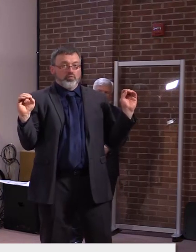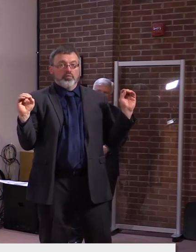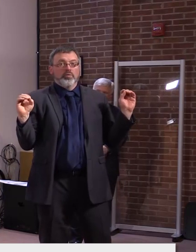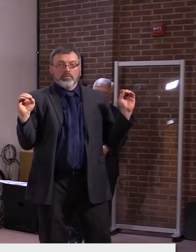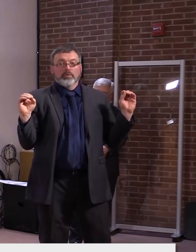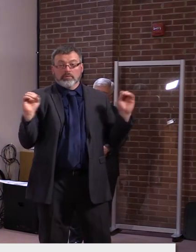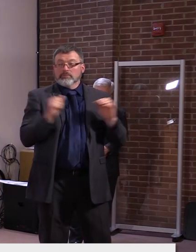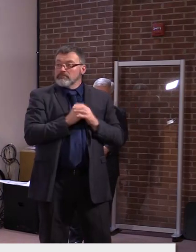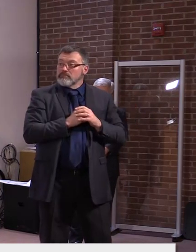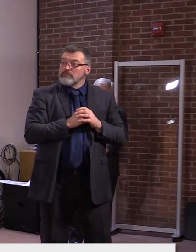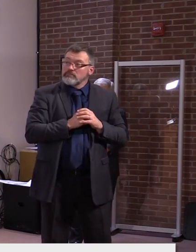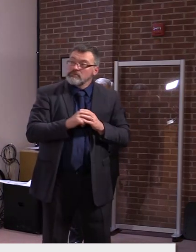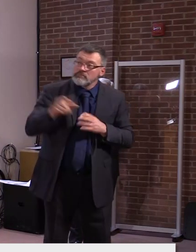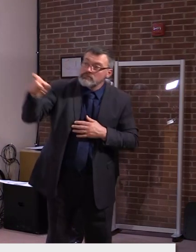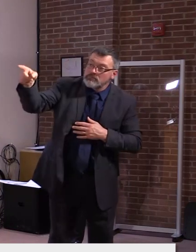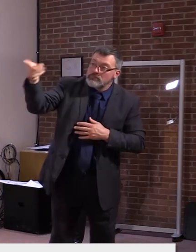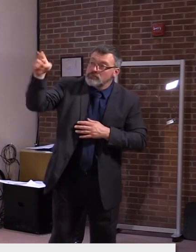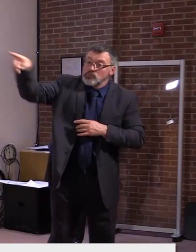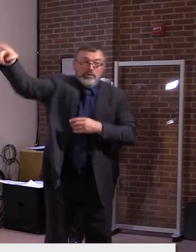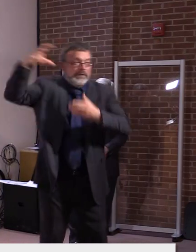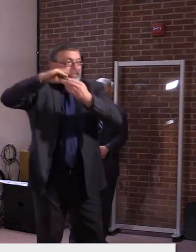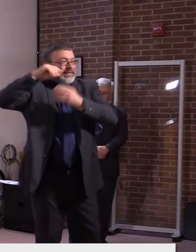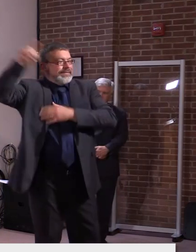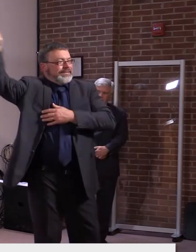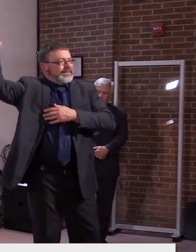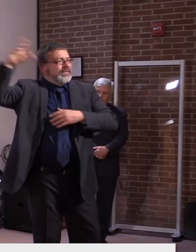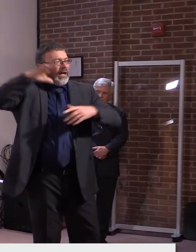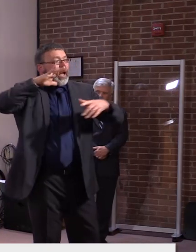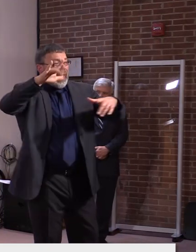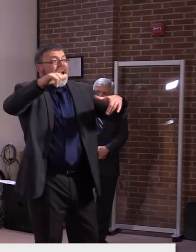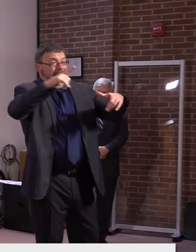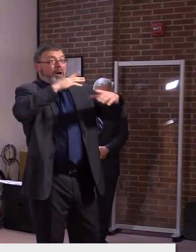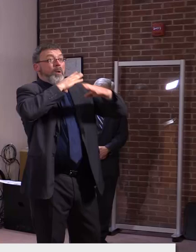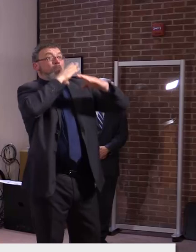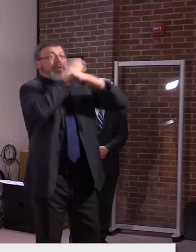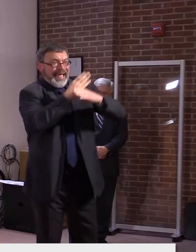Still protect against those serious outcomes.